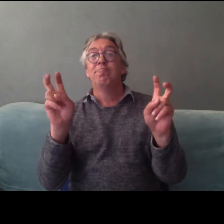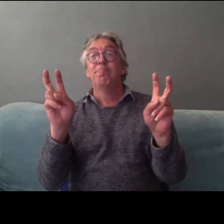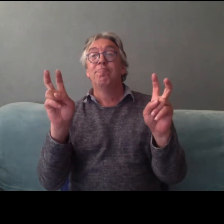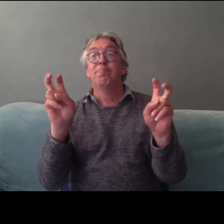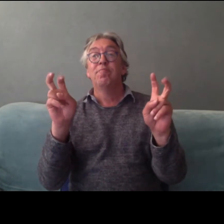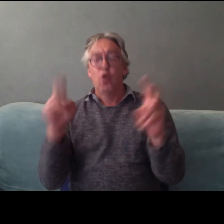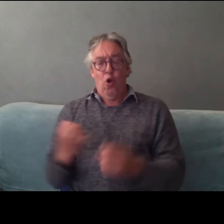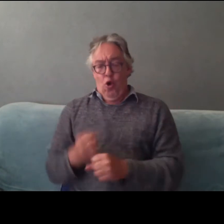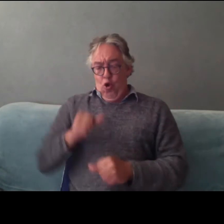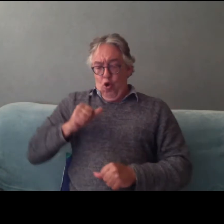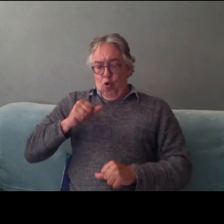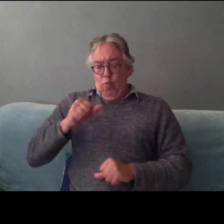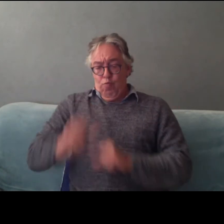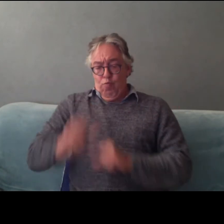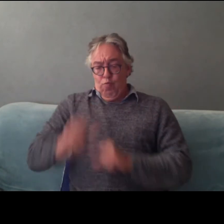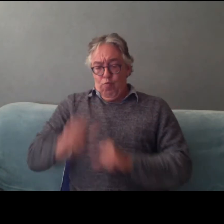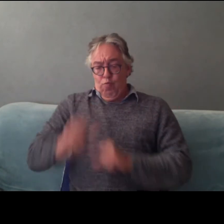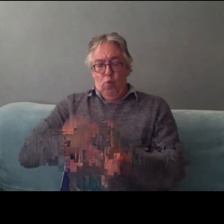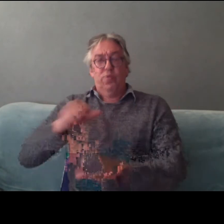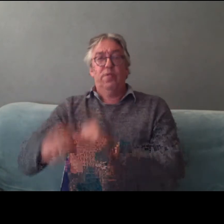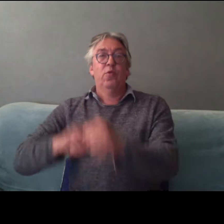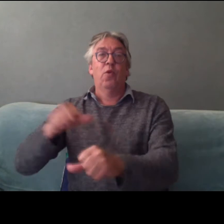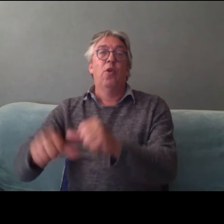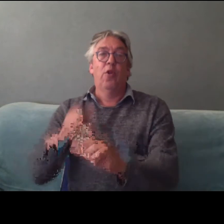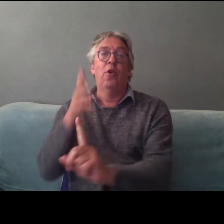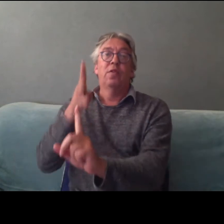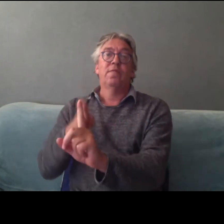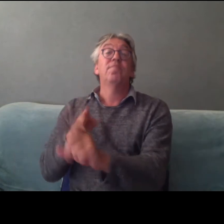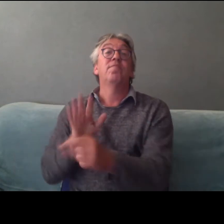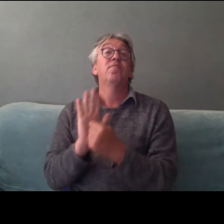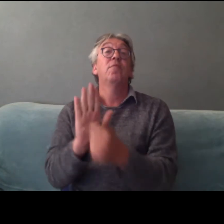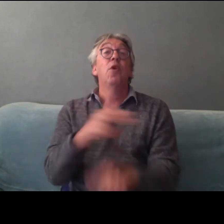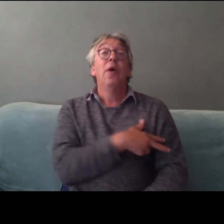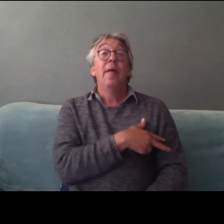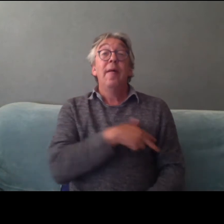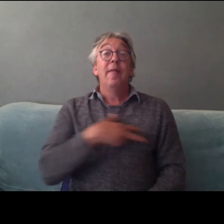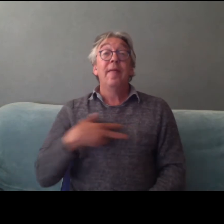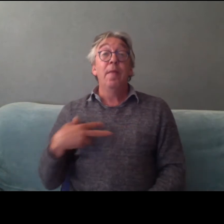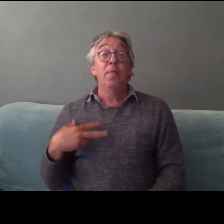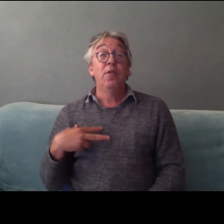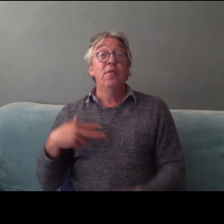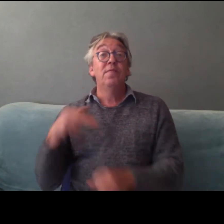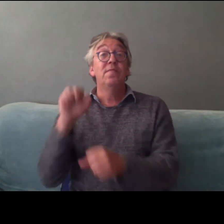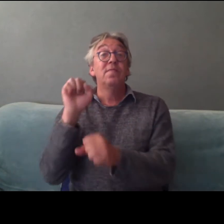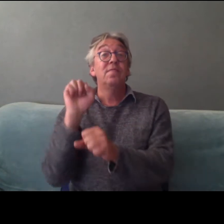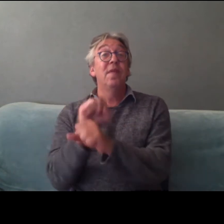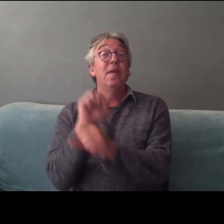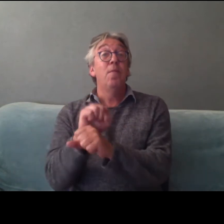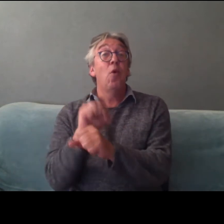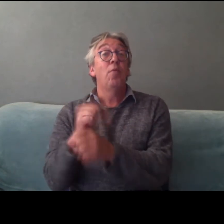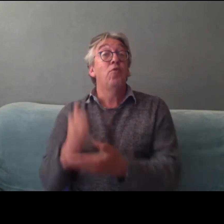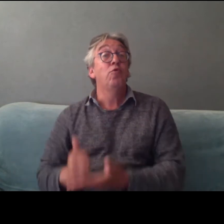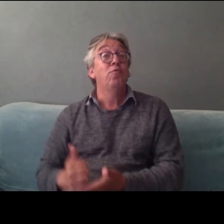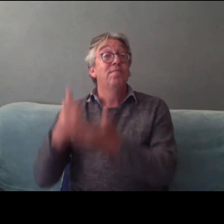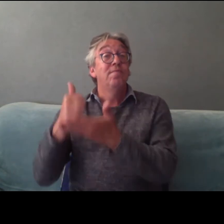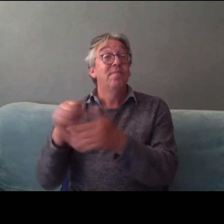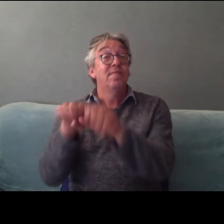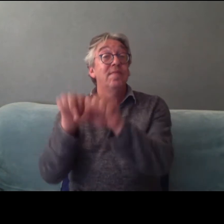So, for example, in the Danish employment rehabilitation system, where a person might go through